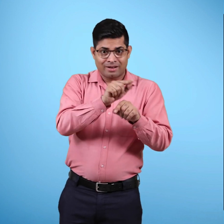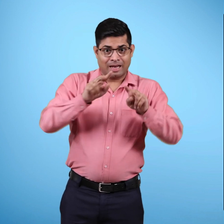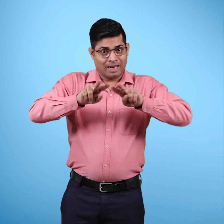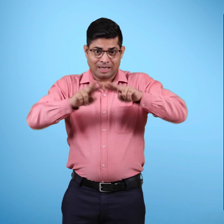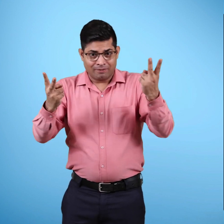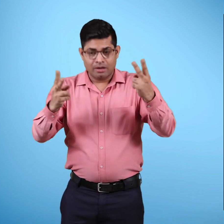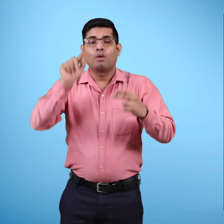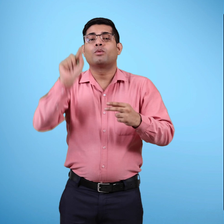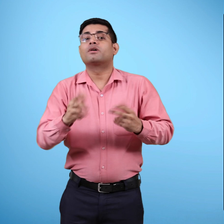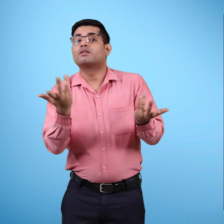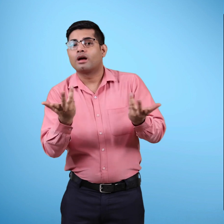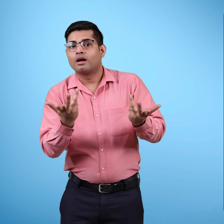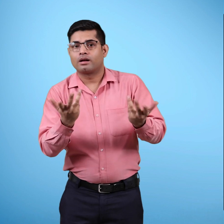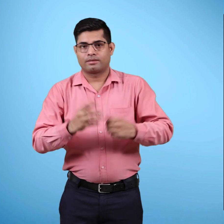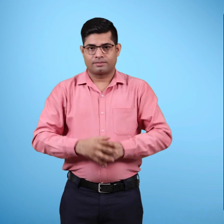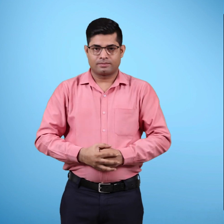In what way are they different?